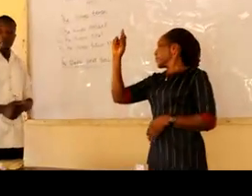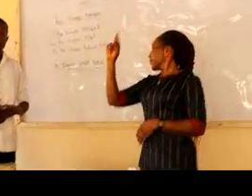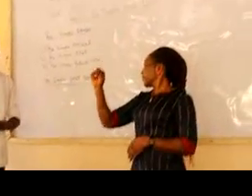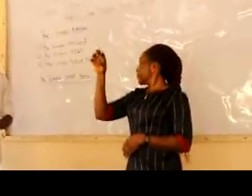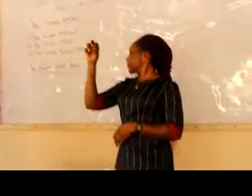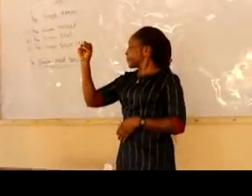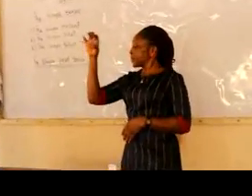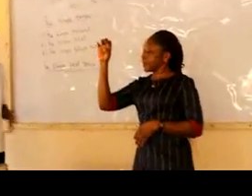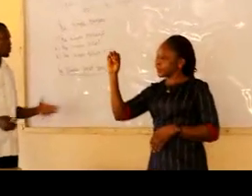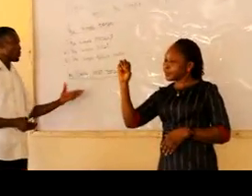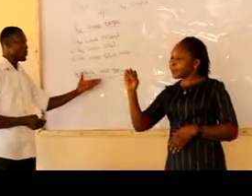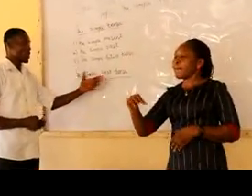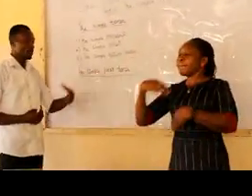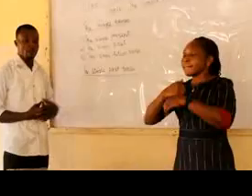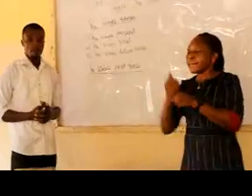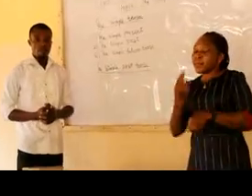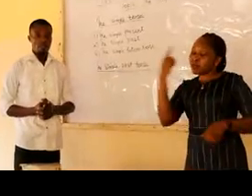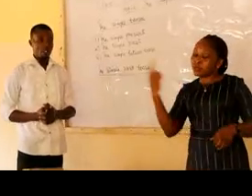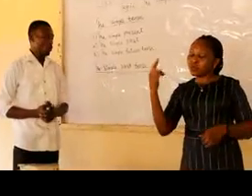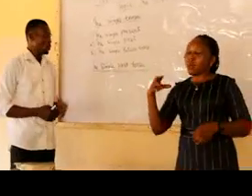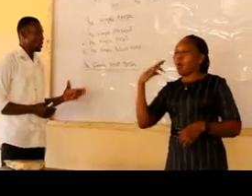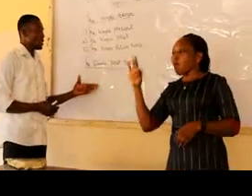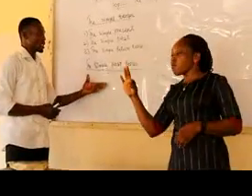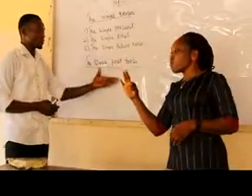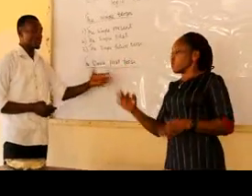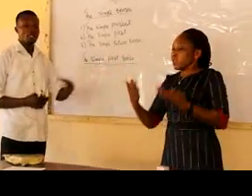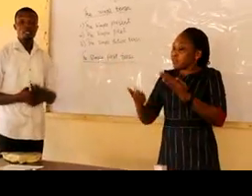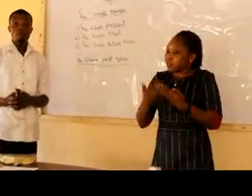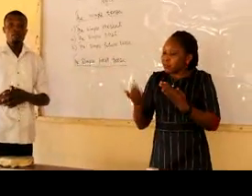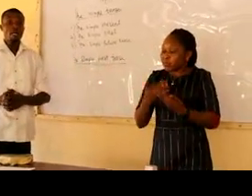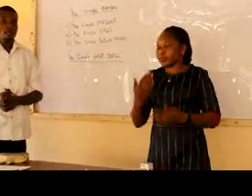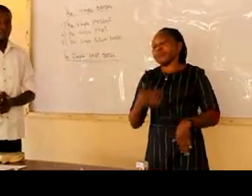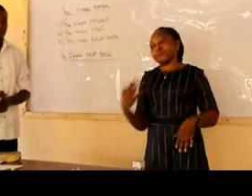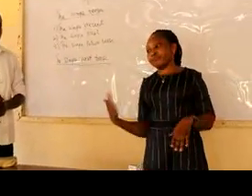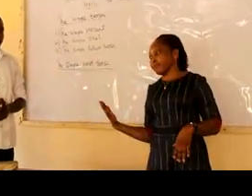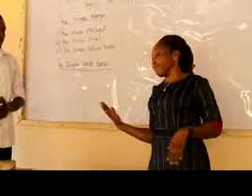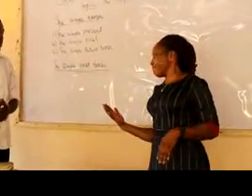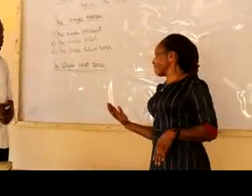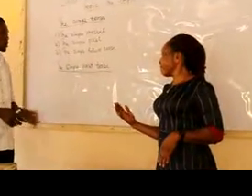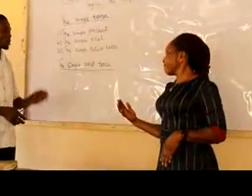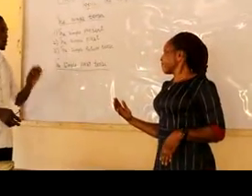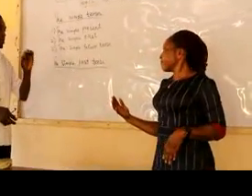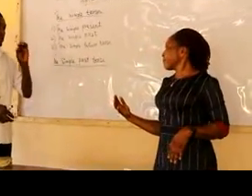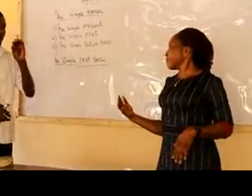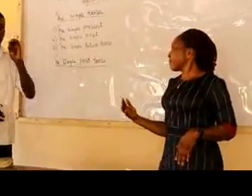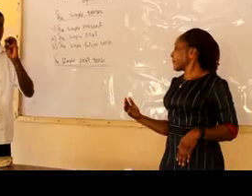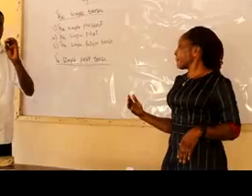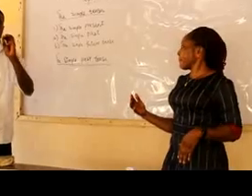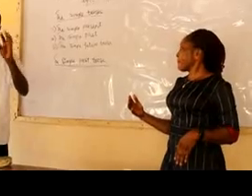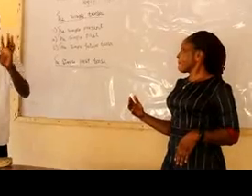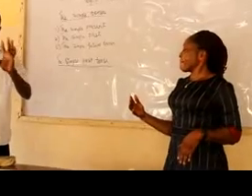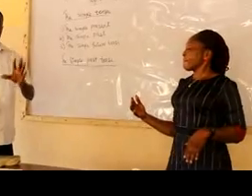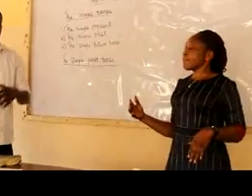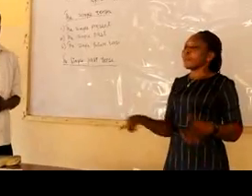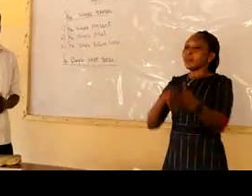You don't normally have up to two verbs in expressing a simple past. It's just a